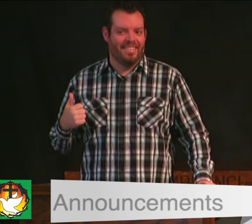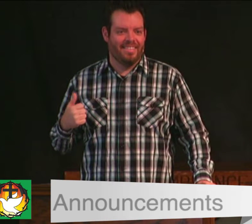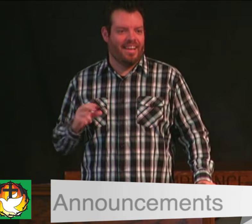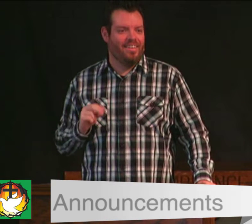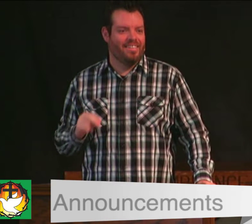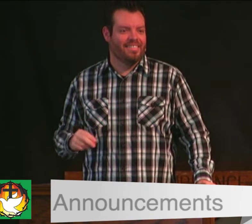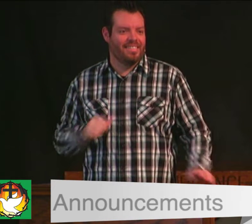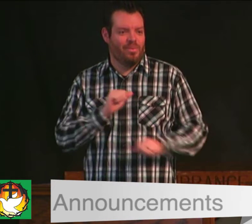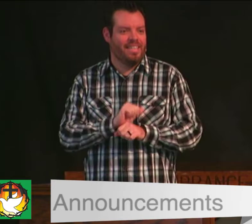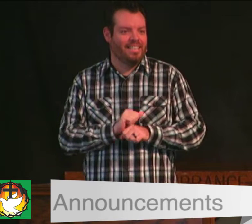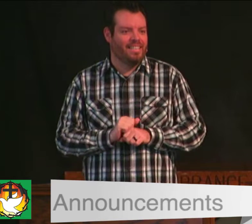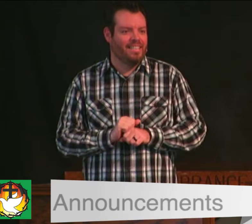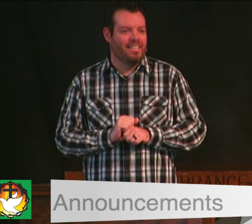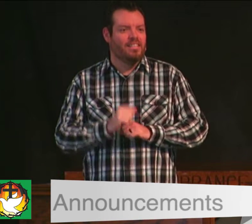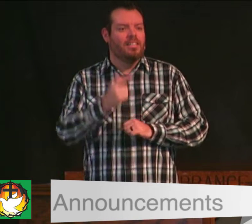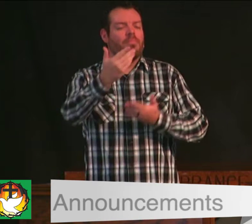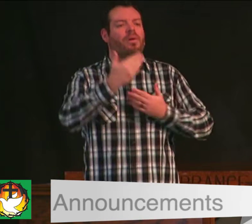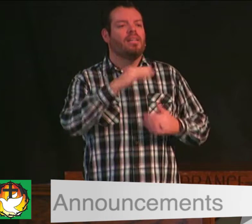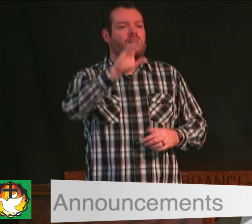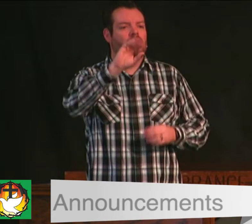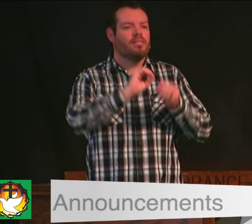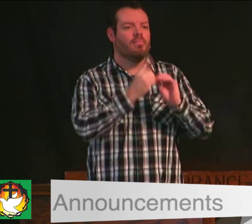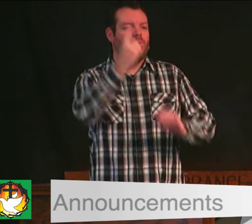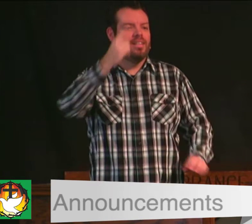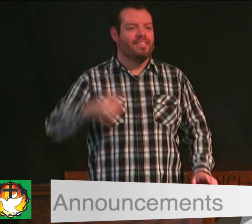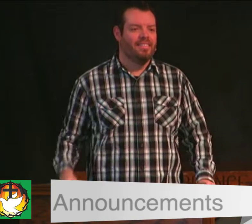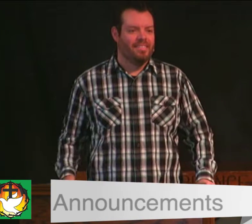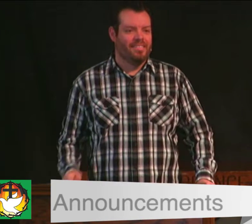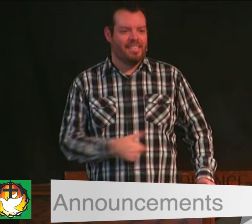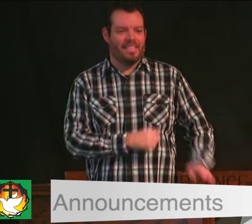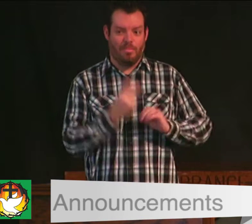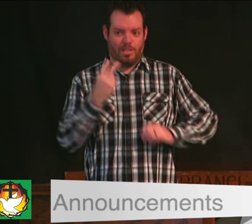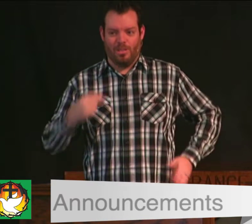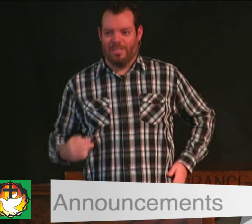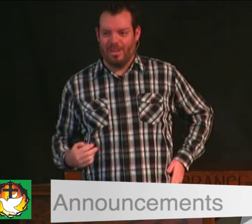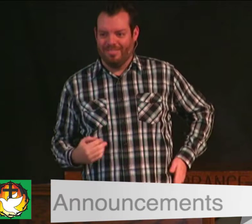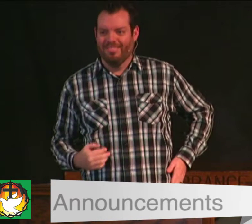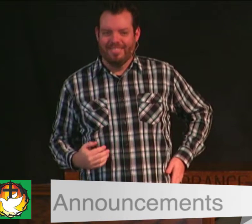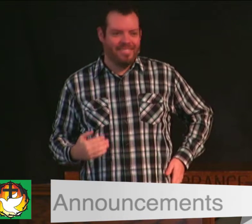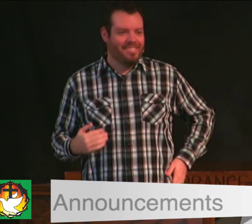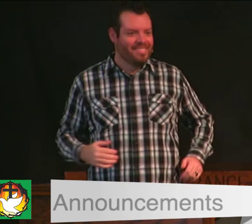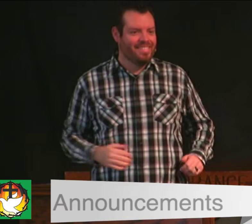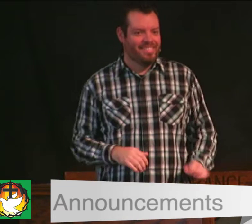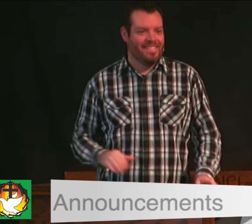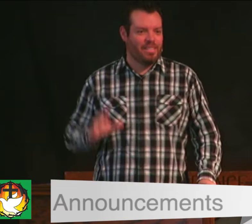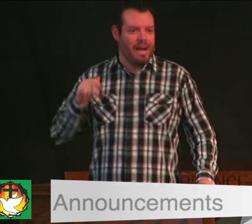No? Not working? Your brain, number 1. This is number 2, so it's crap,